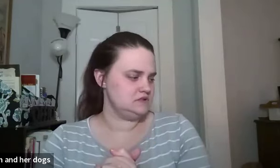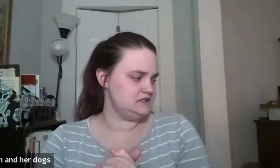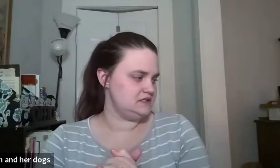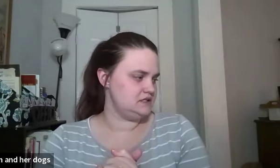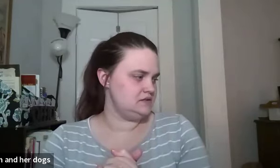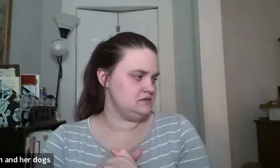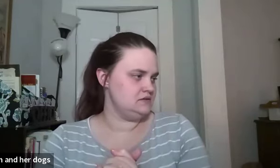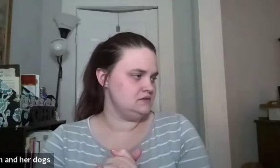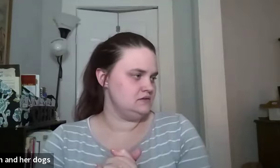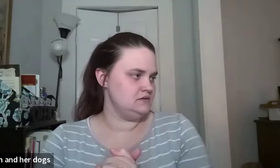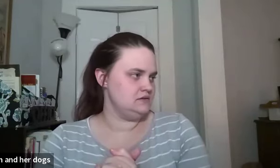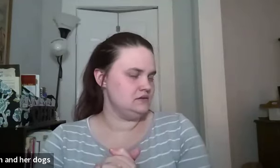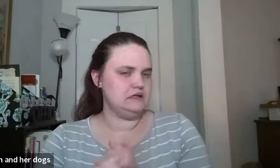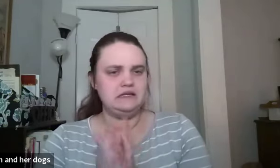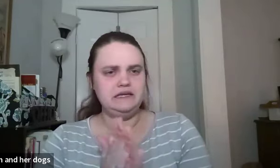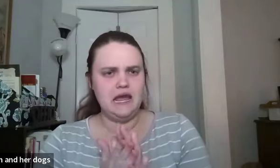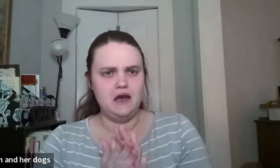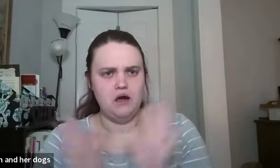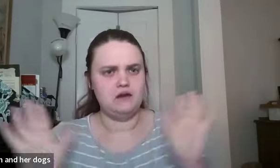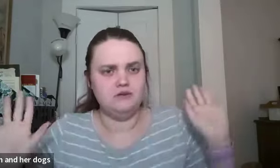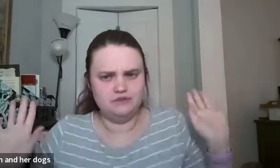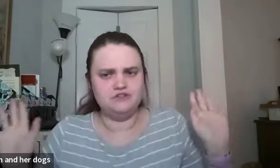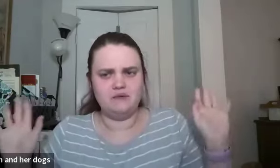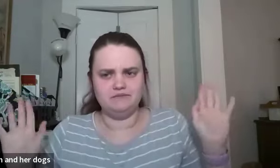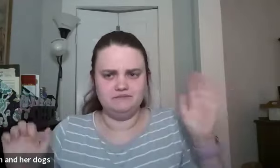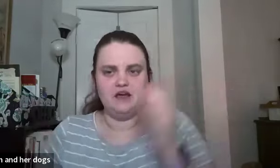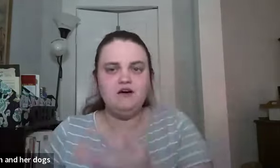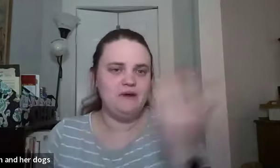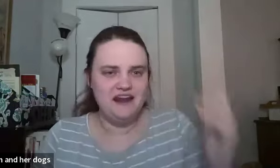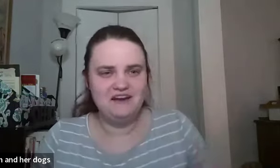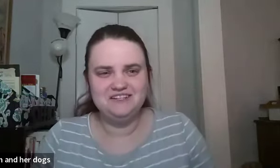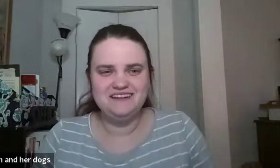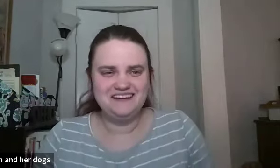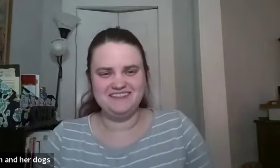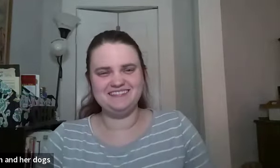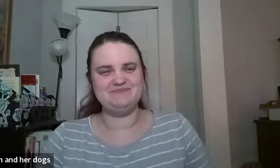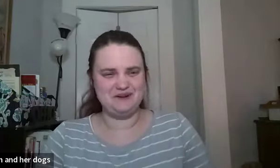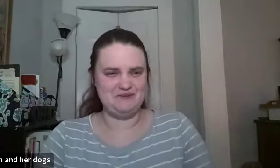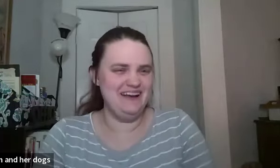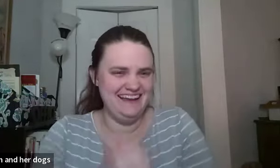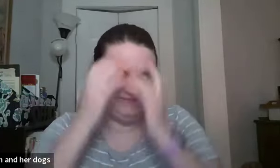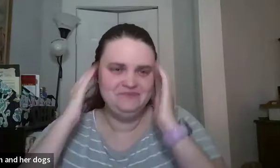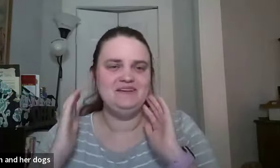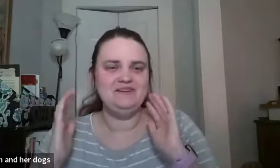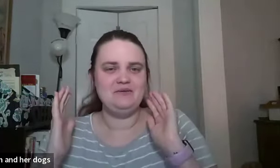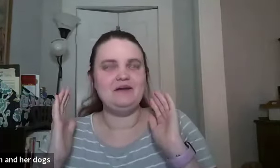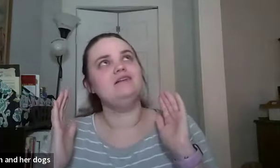Let's see. Clean how. I don't know. We'll do that one. Oh, wait, how did you get here? That's a better one. Well,